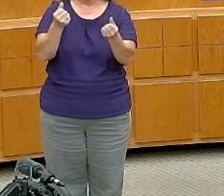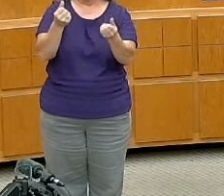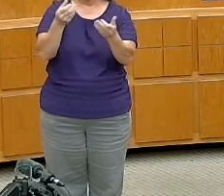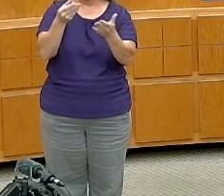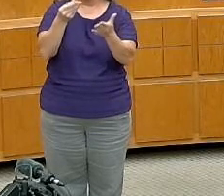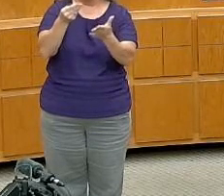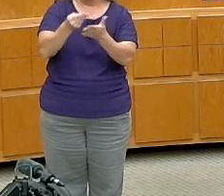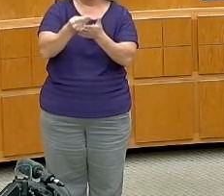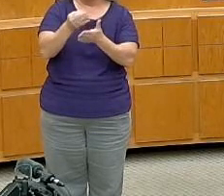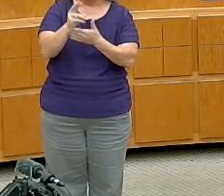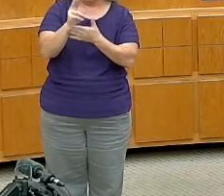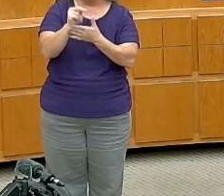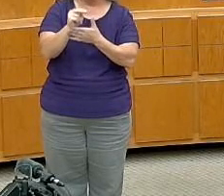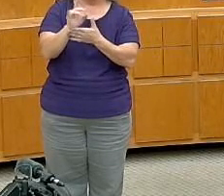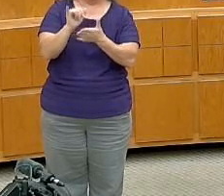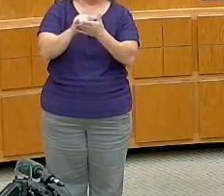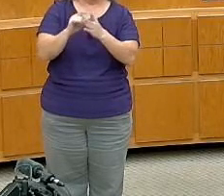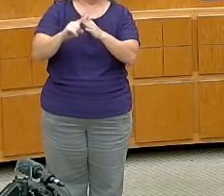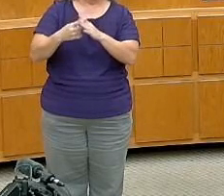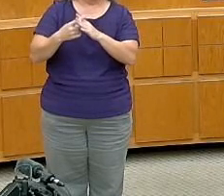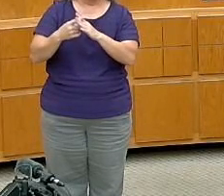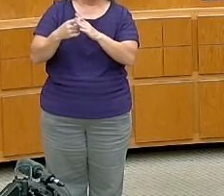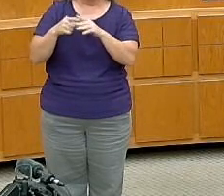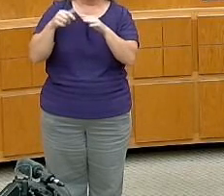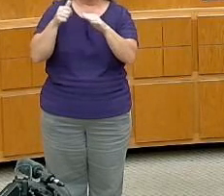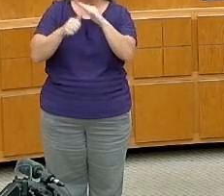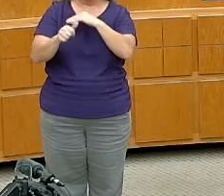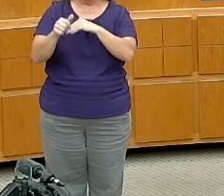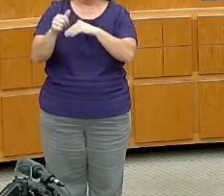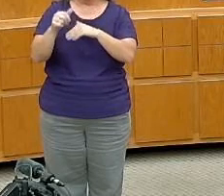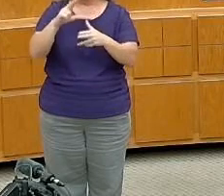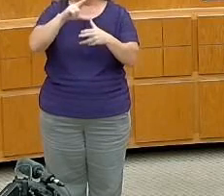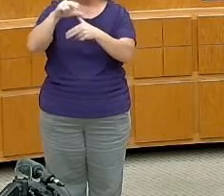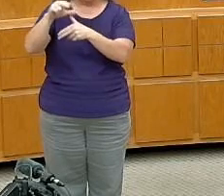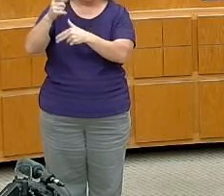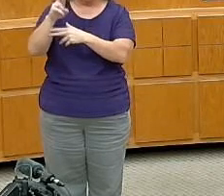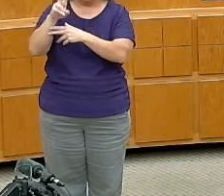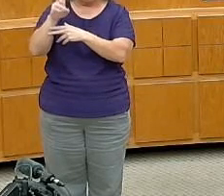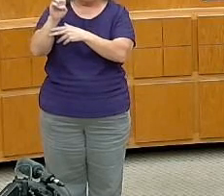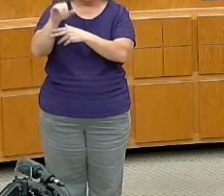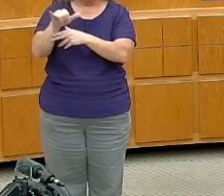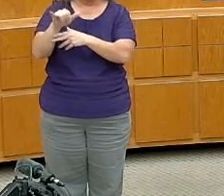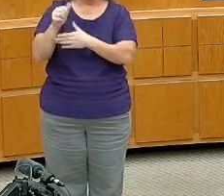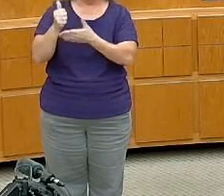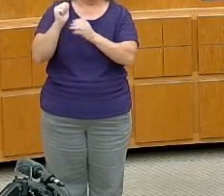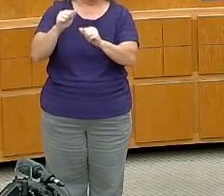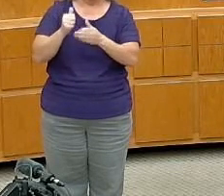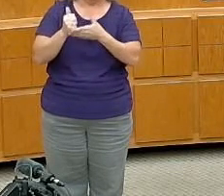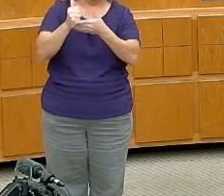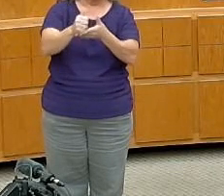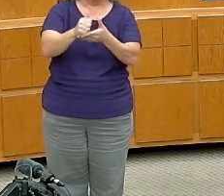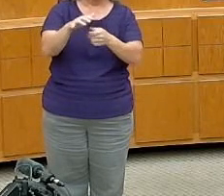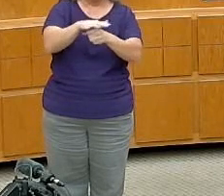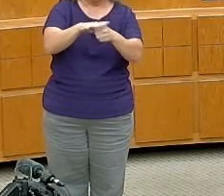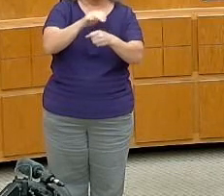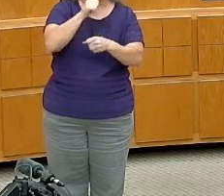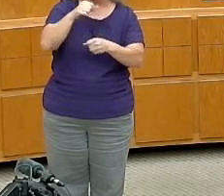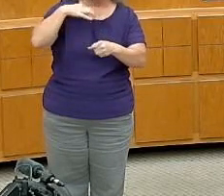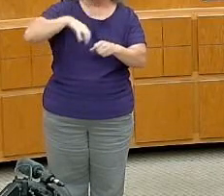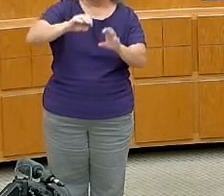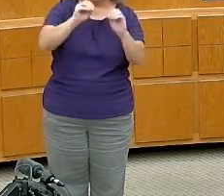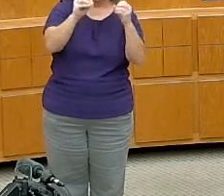Harvey Fund that we established a number of years ago so that we could help the local nonprofits that are helping people that are running into some issues